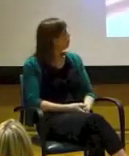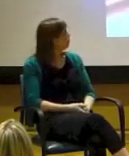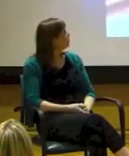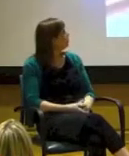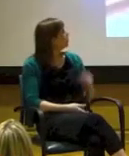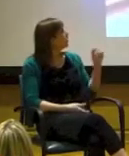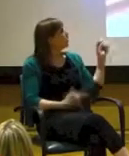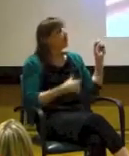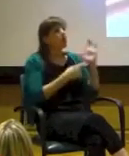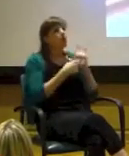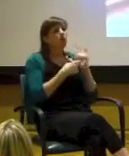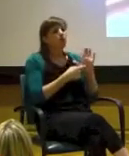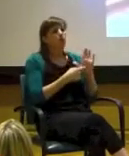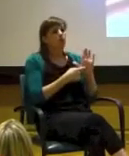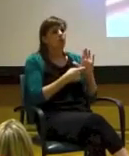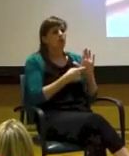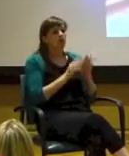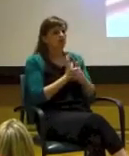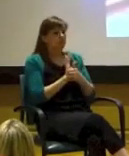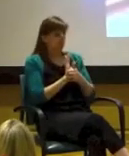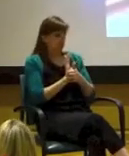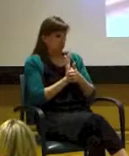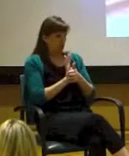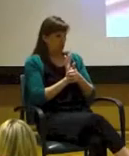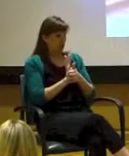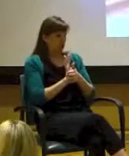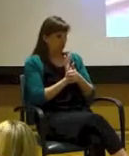Now I want to show you a small video